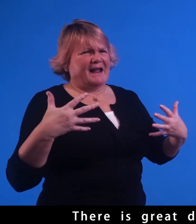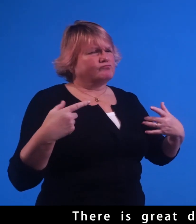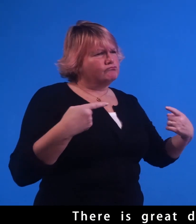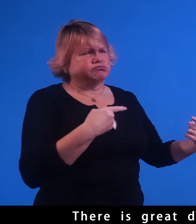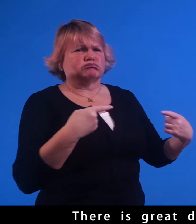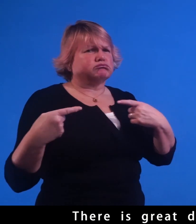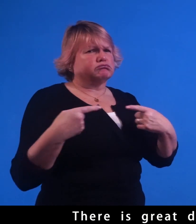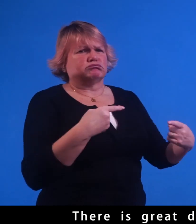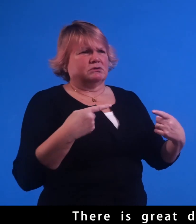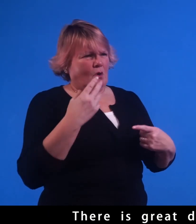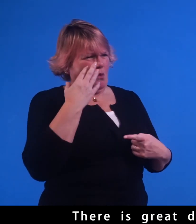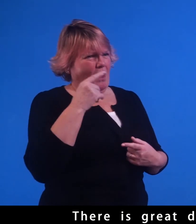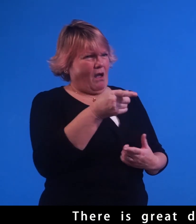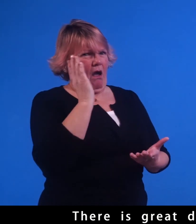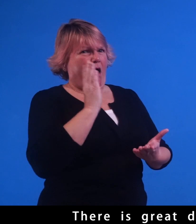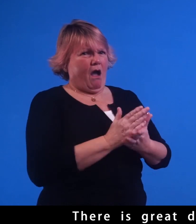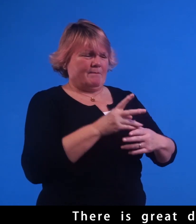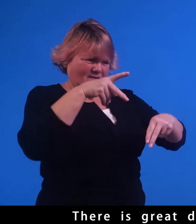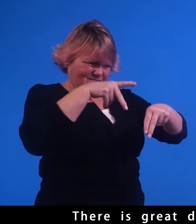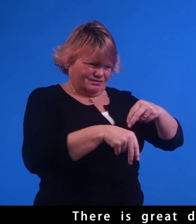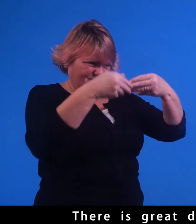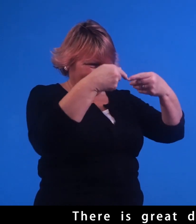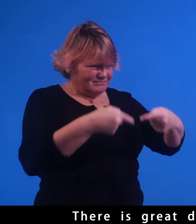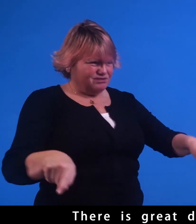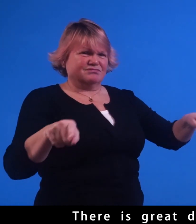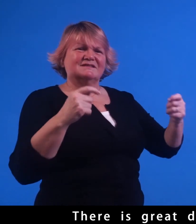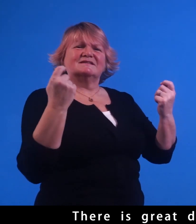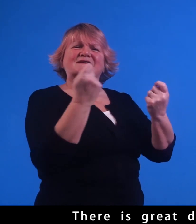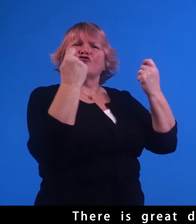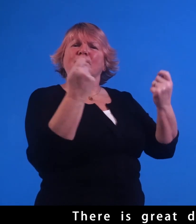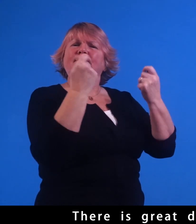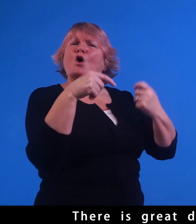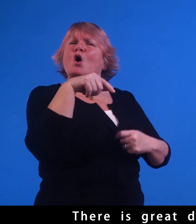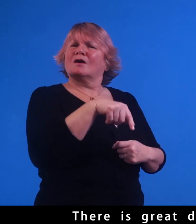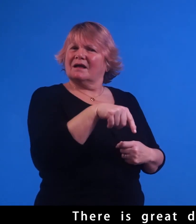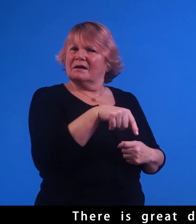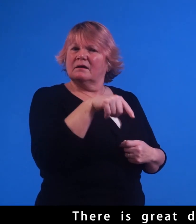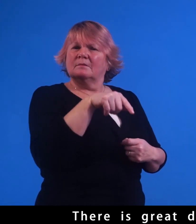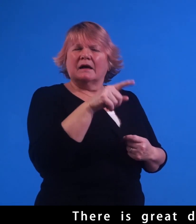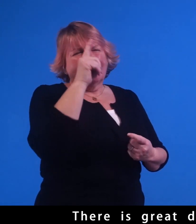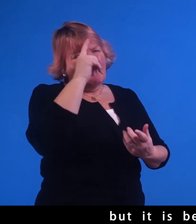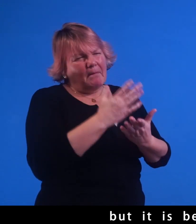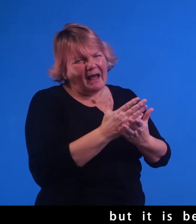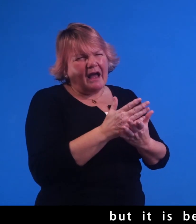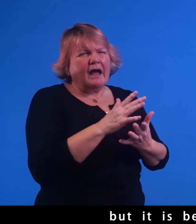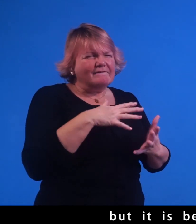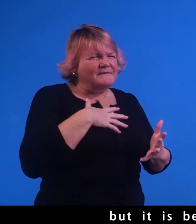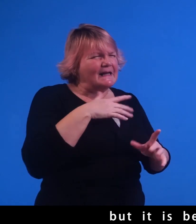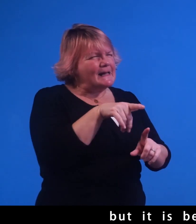There is great debate over when exactly the inauguration ceremony was held, but it's